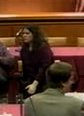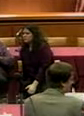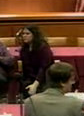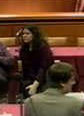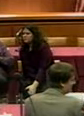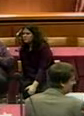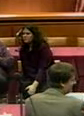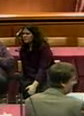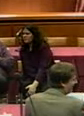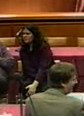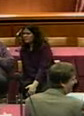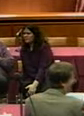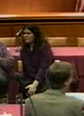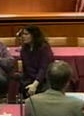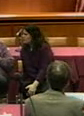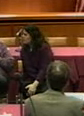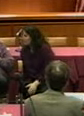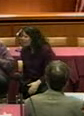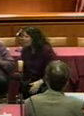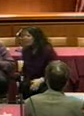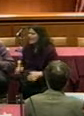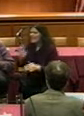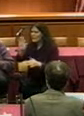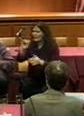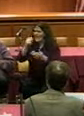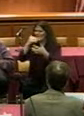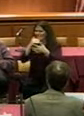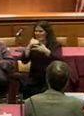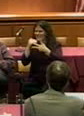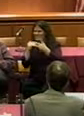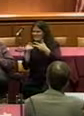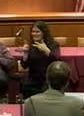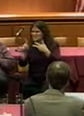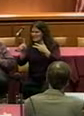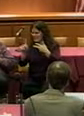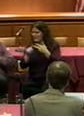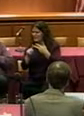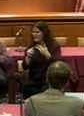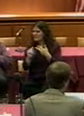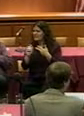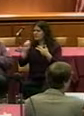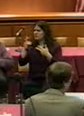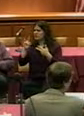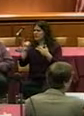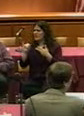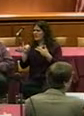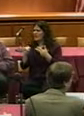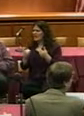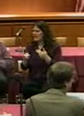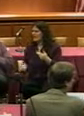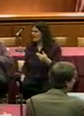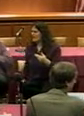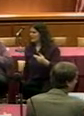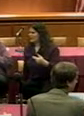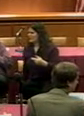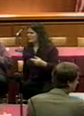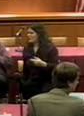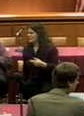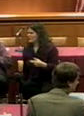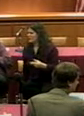This is this is how. Wait, hold on. I gotta just get Sherry's sure. queued up. I wanted to make sure. I just wanted Sherry to and then- respond to his go ahead,